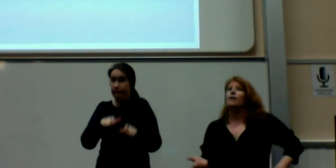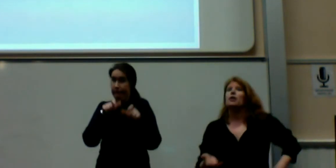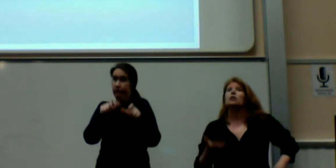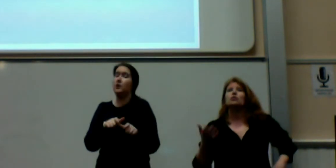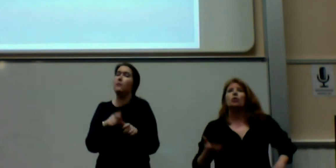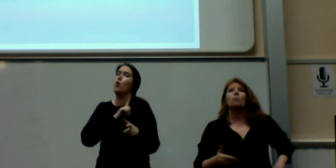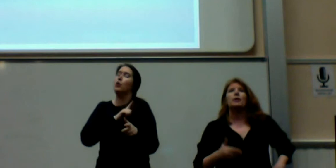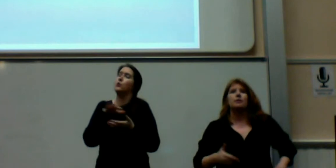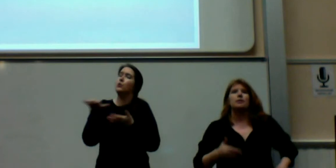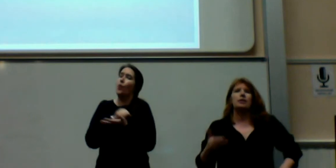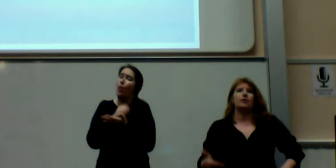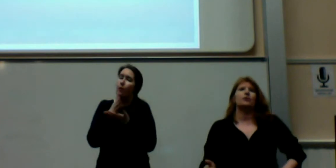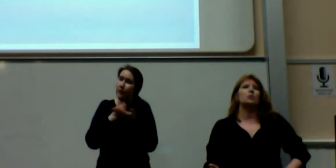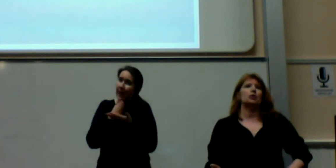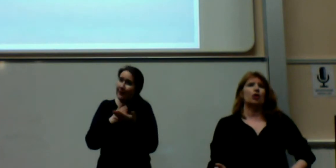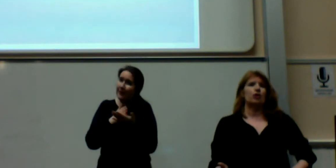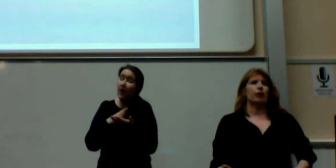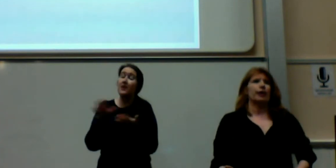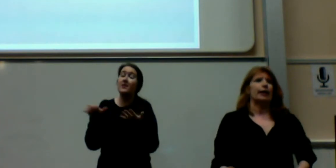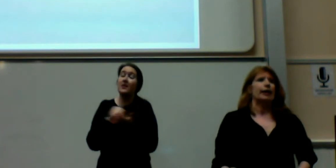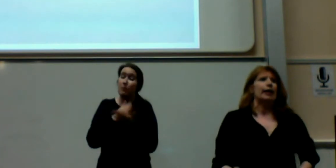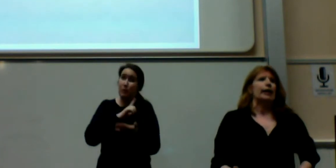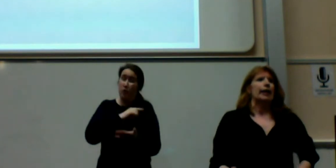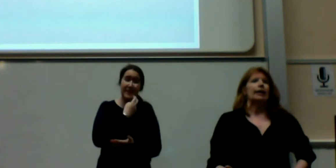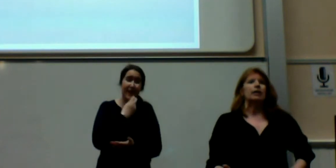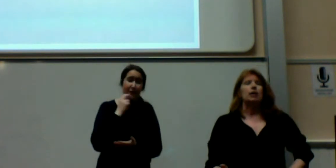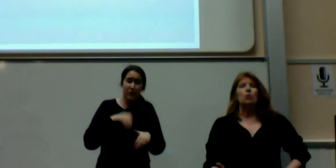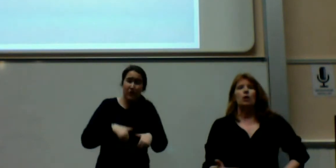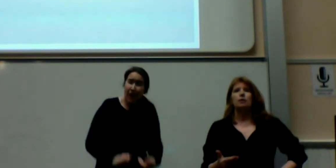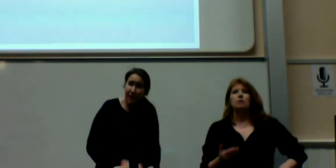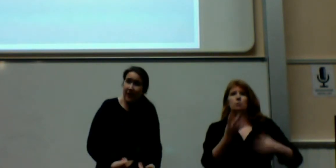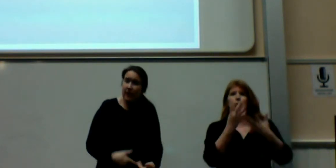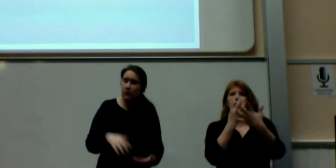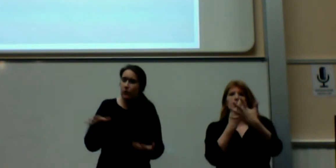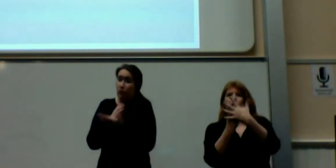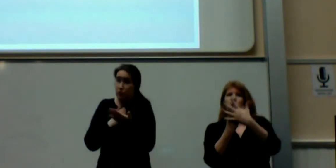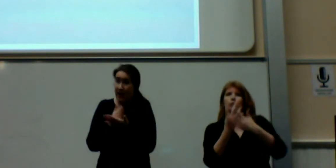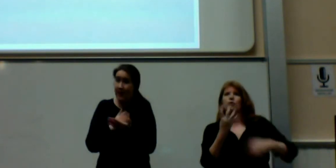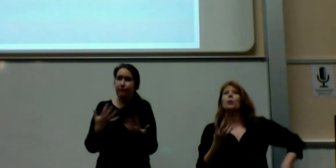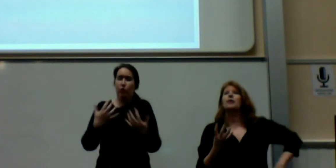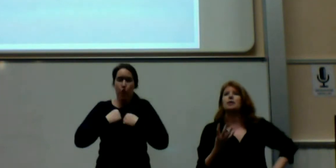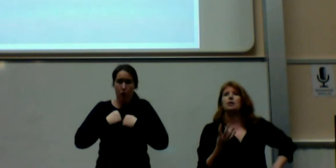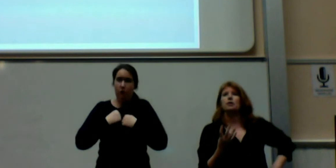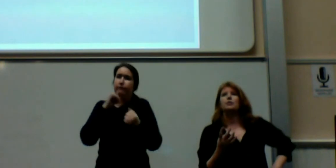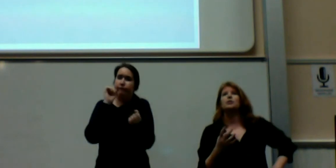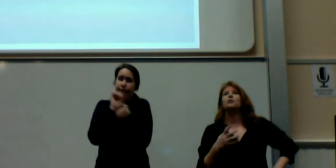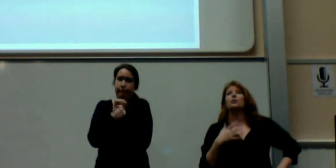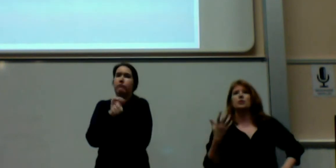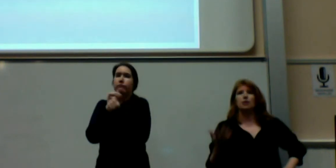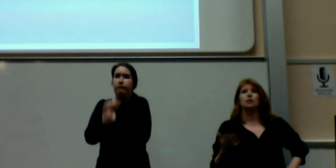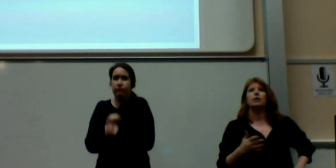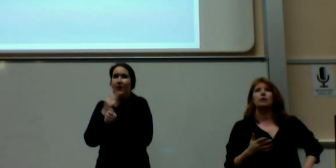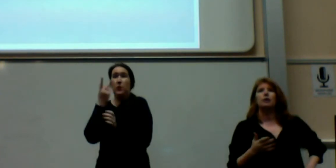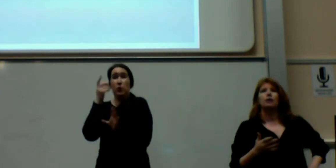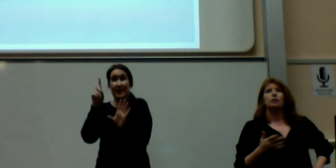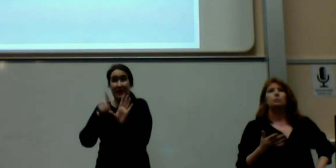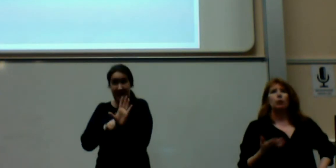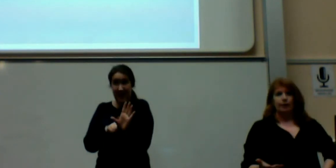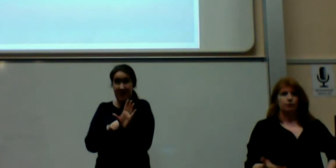bread that he stole because his nephew was starving. And he was put in jail for 20 years for